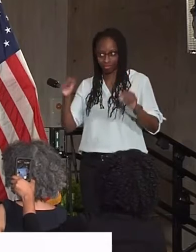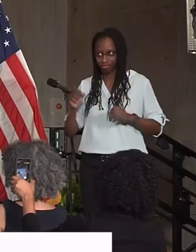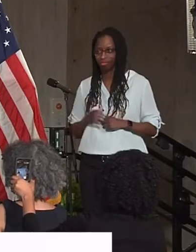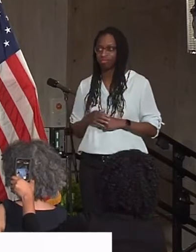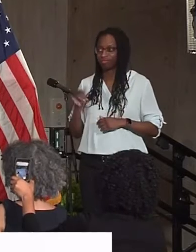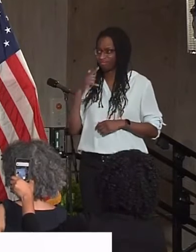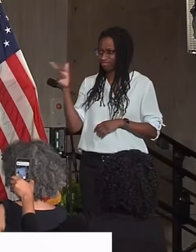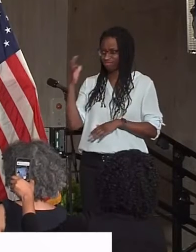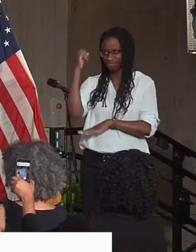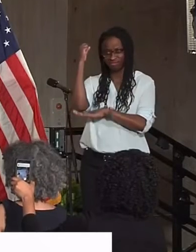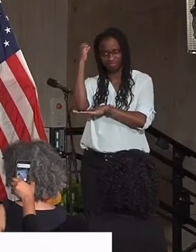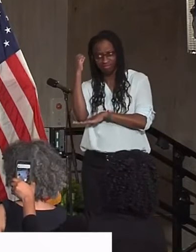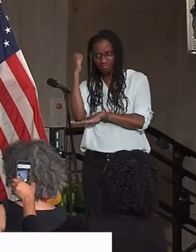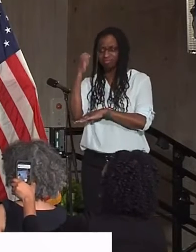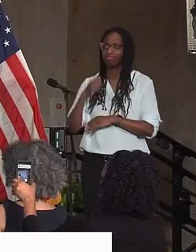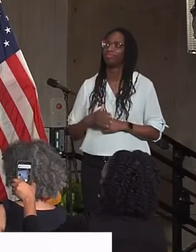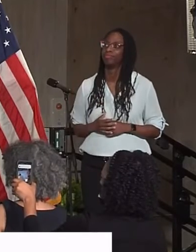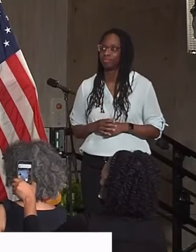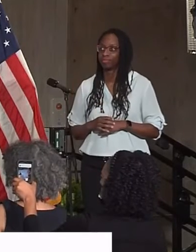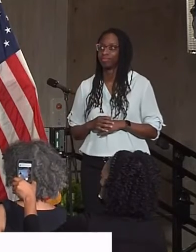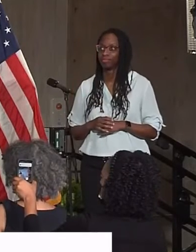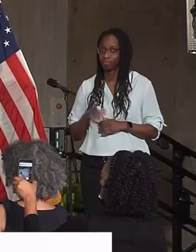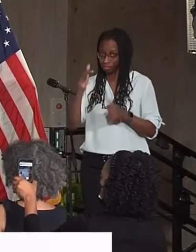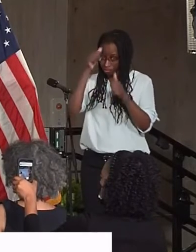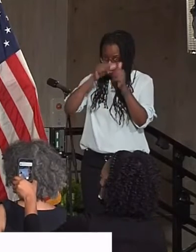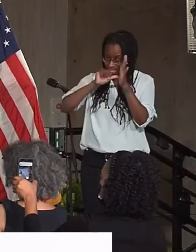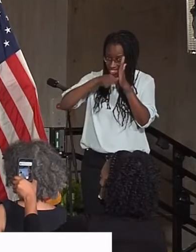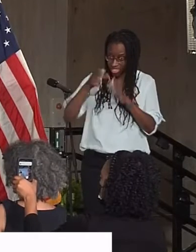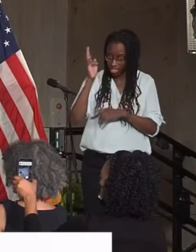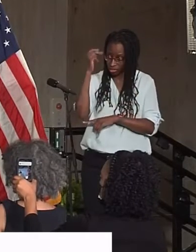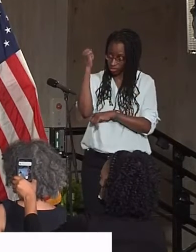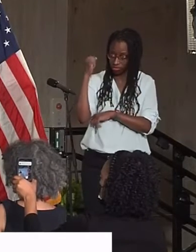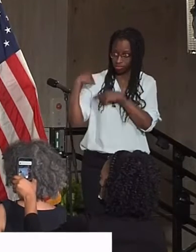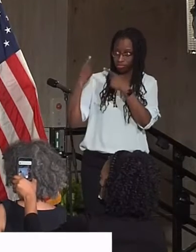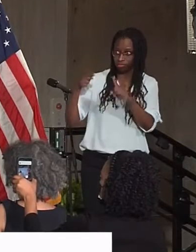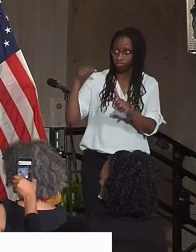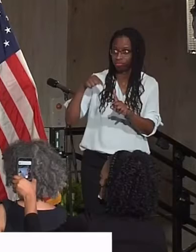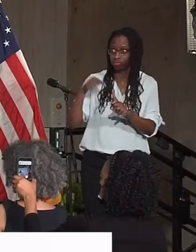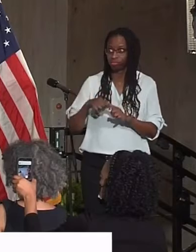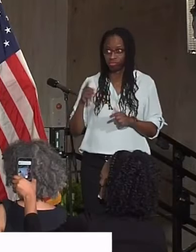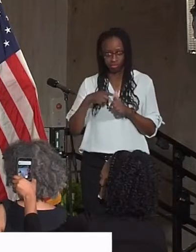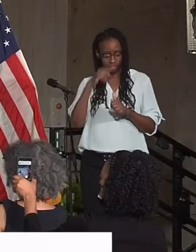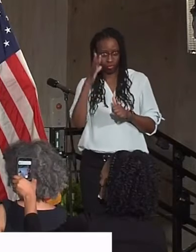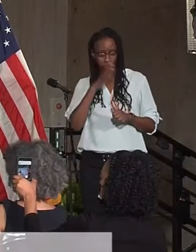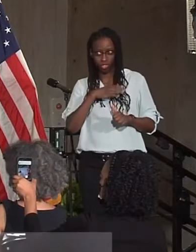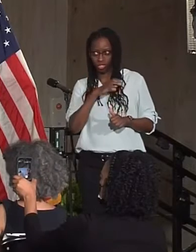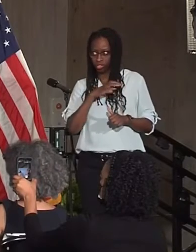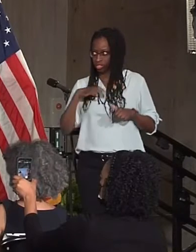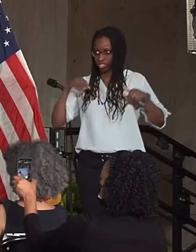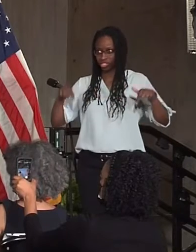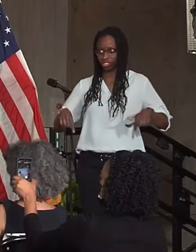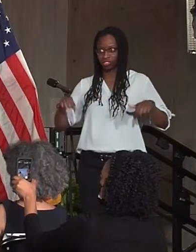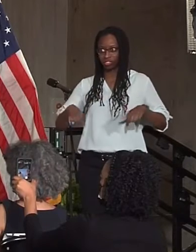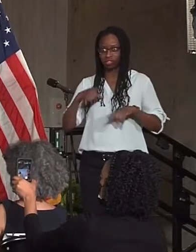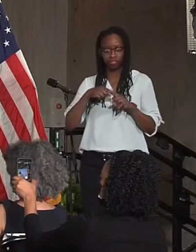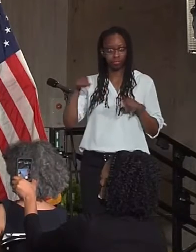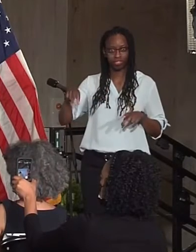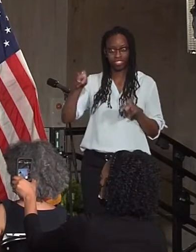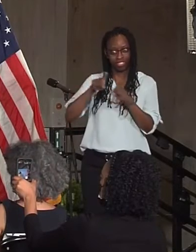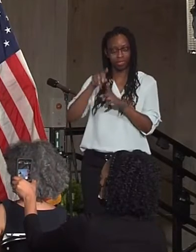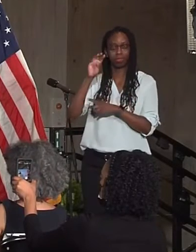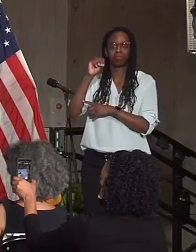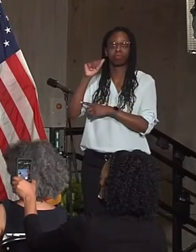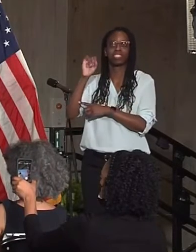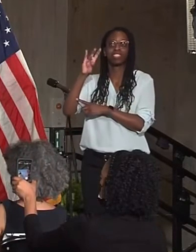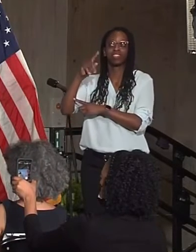today, as the Congresswoman for the Massachusetts 7th Congressional District, on this day, I